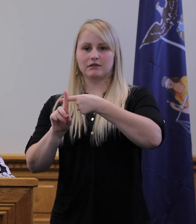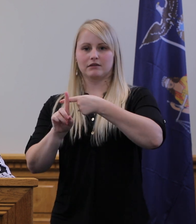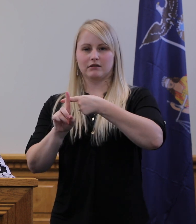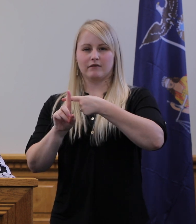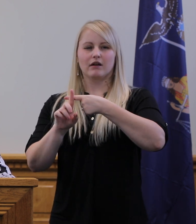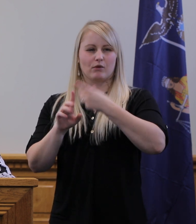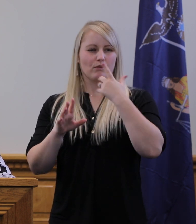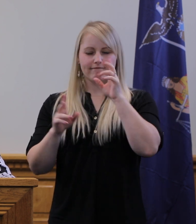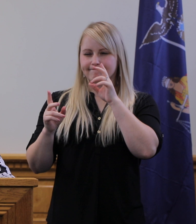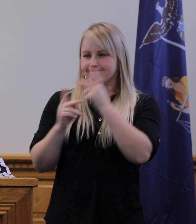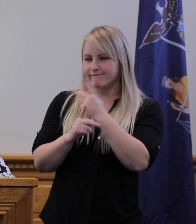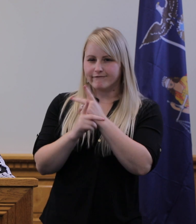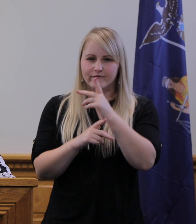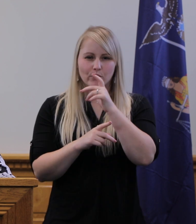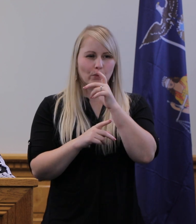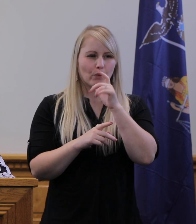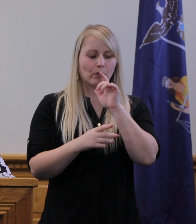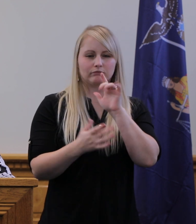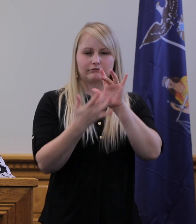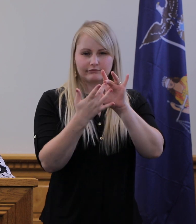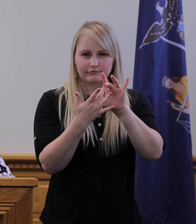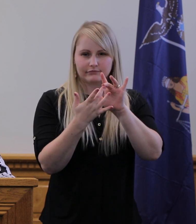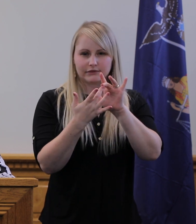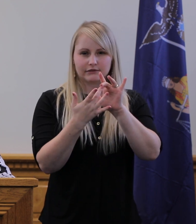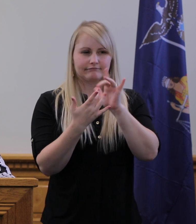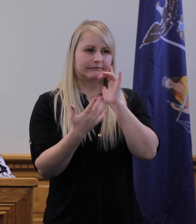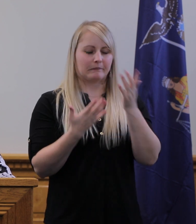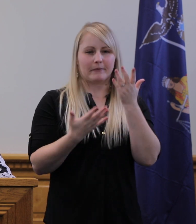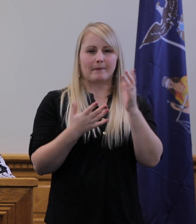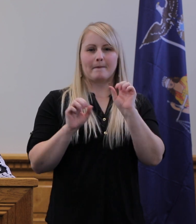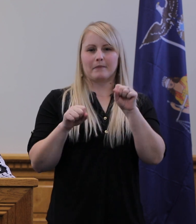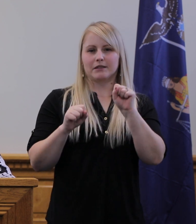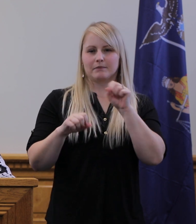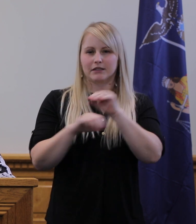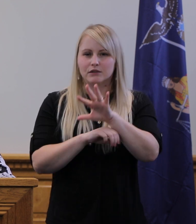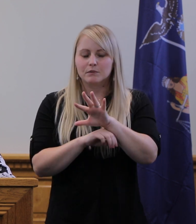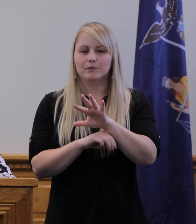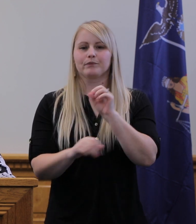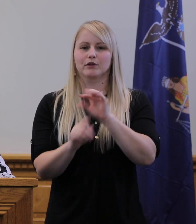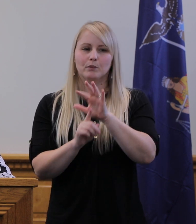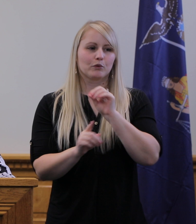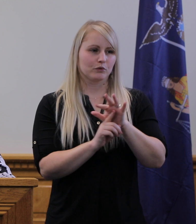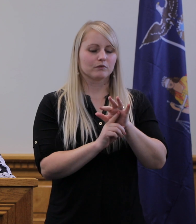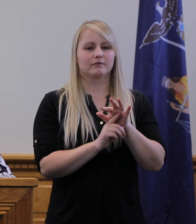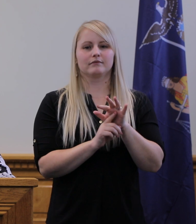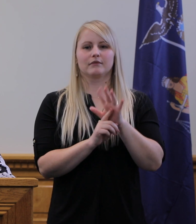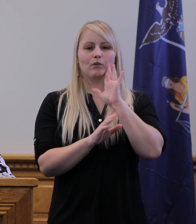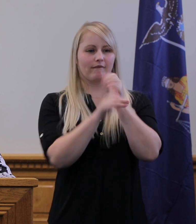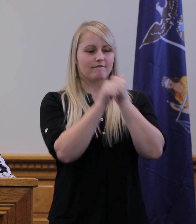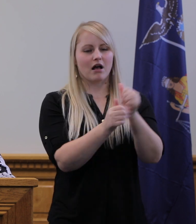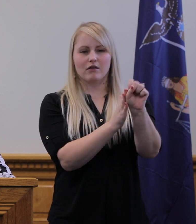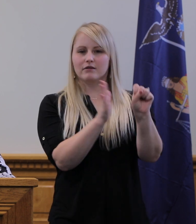to determine who might be impacted by the possible exposure. We follow the State Department of Health protocols on